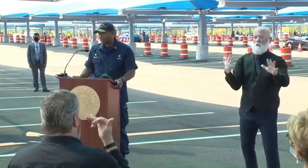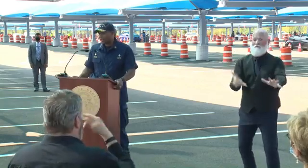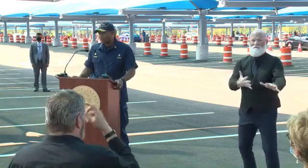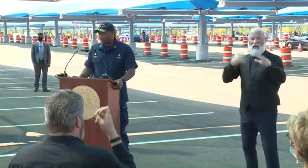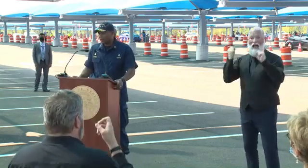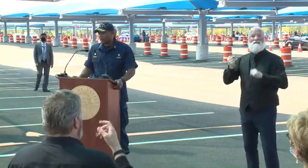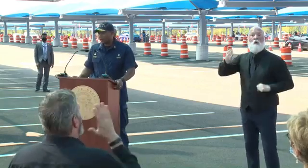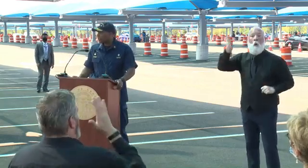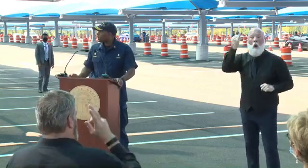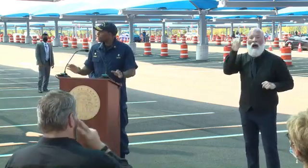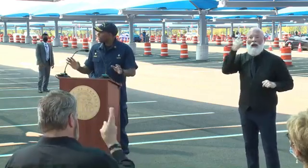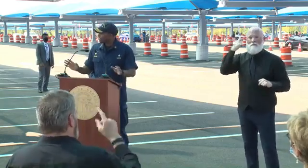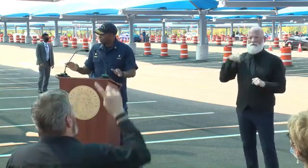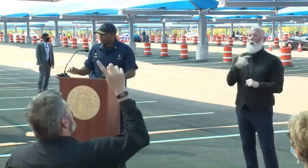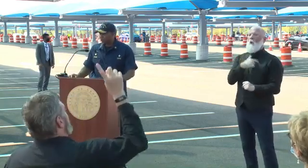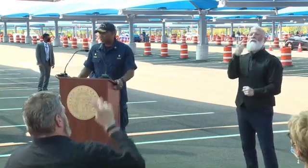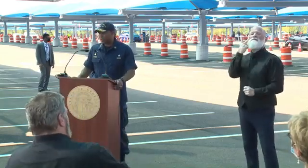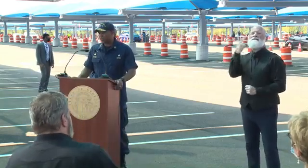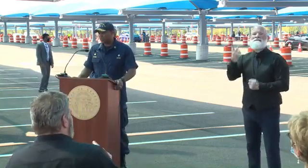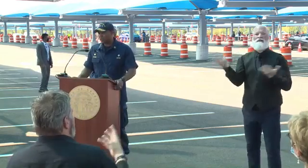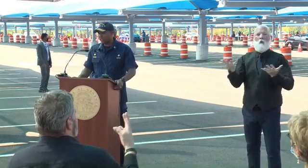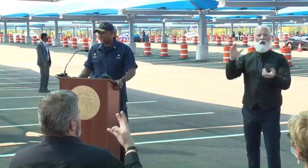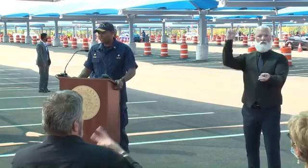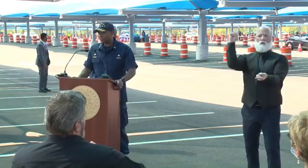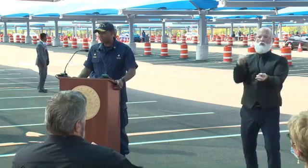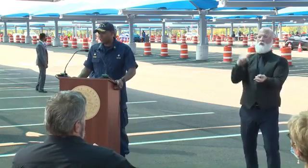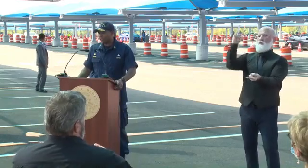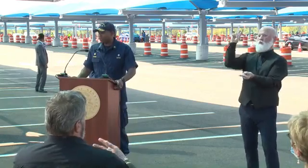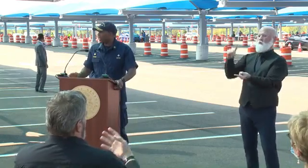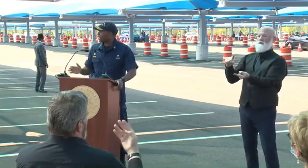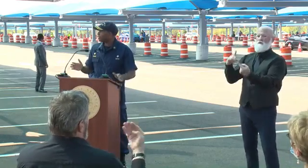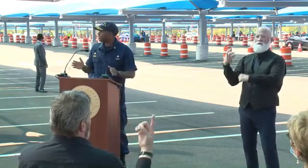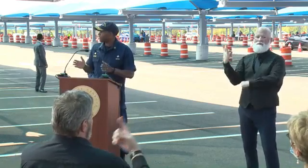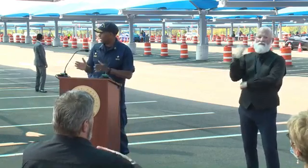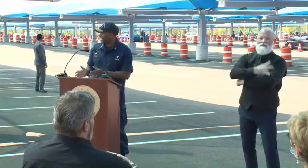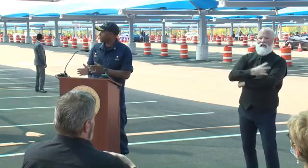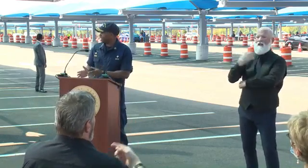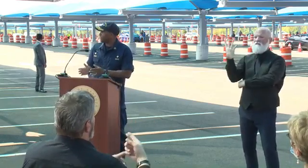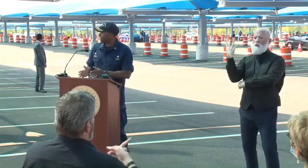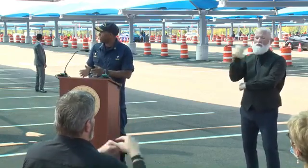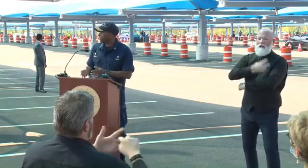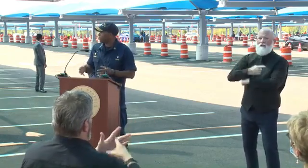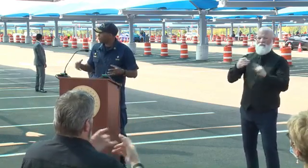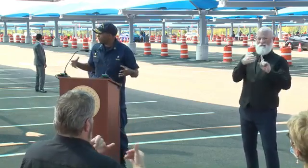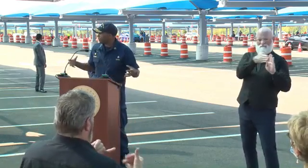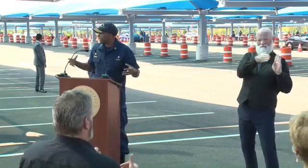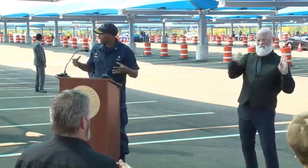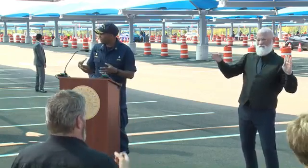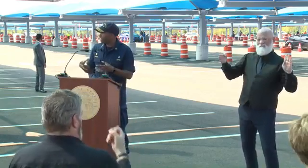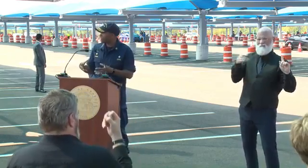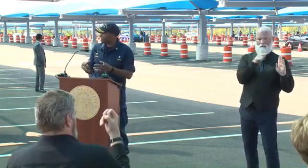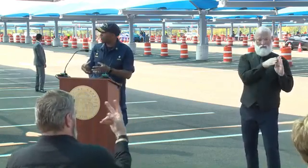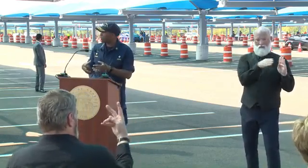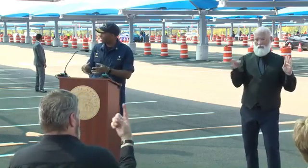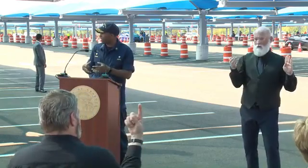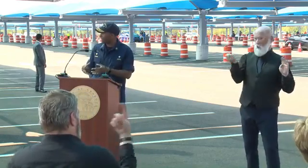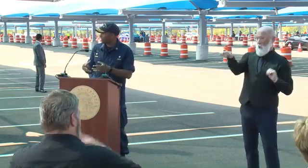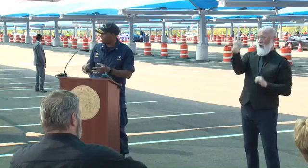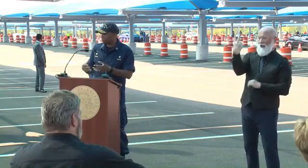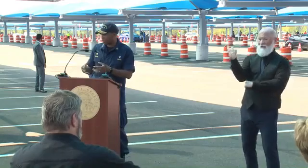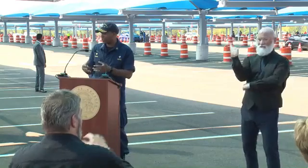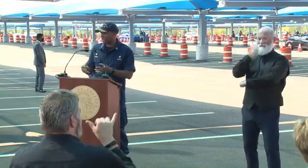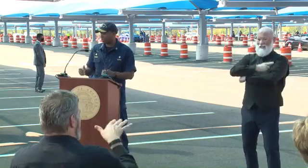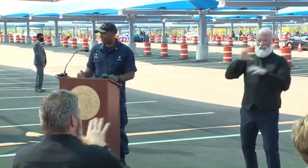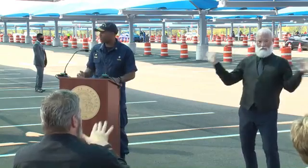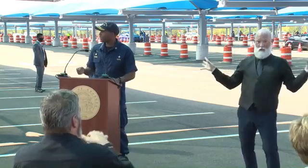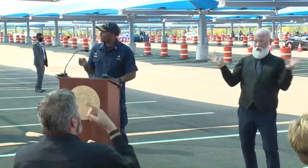now. So, to your question about 12 days, that can be long enough for intense surge